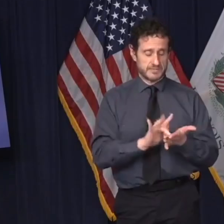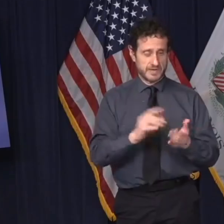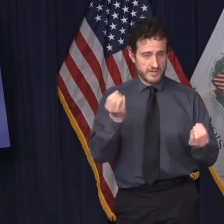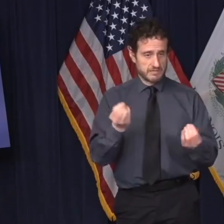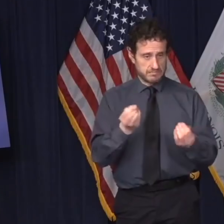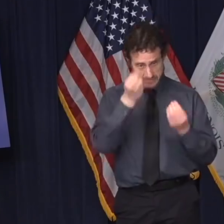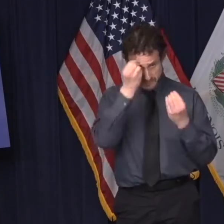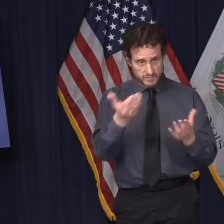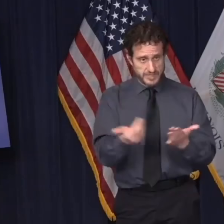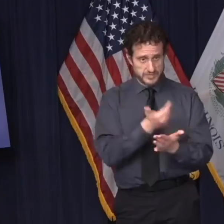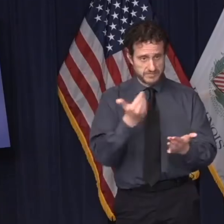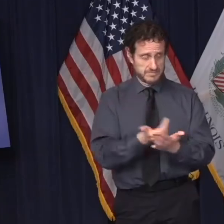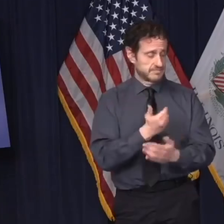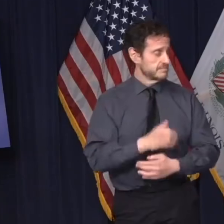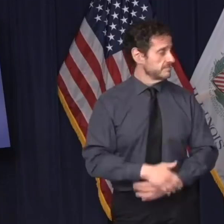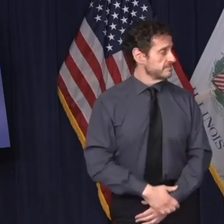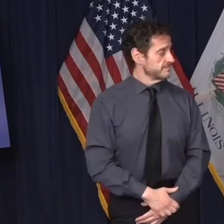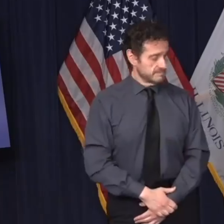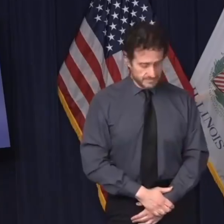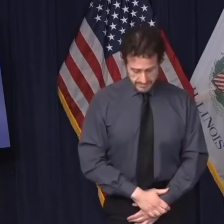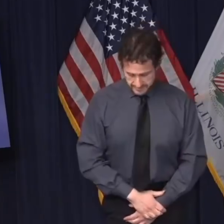Doctor.